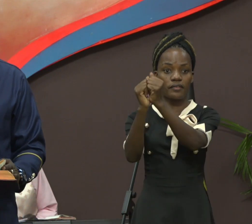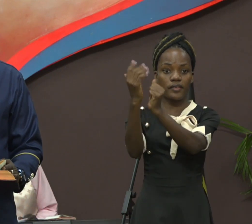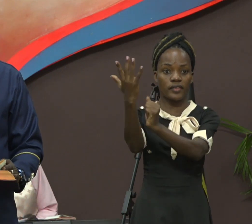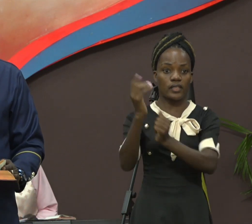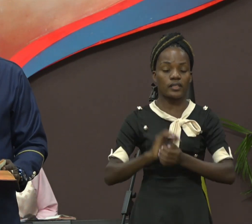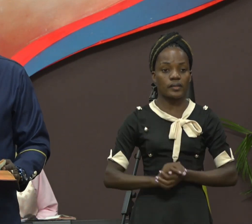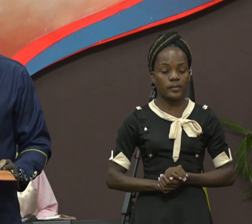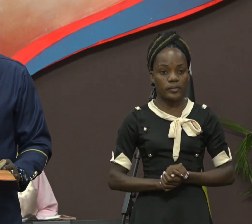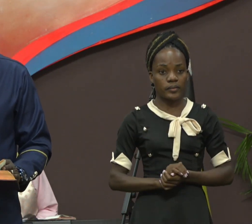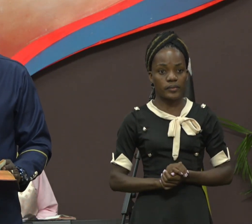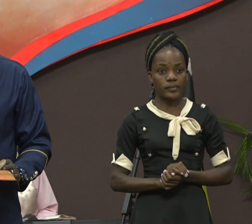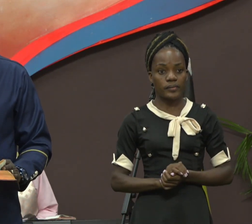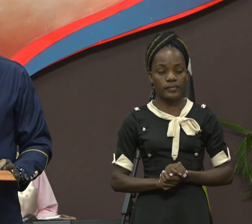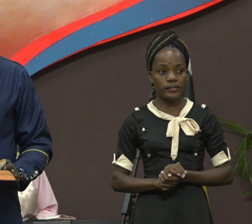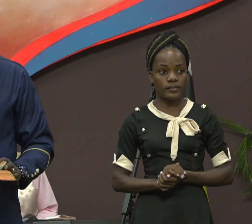15.